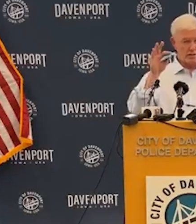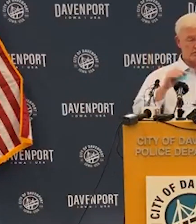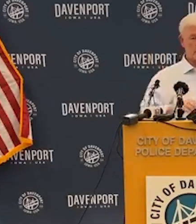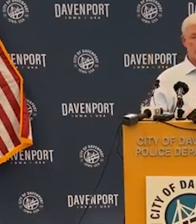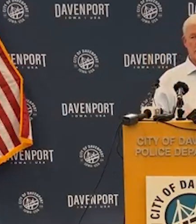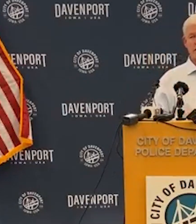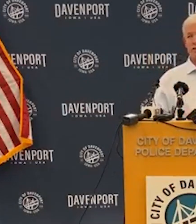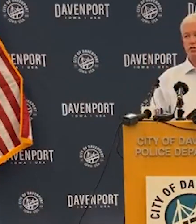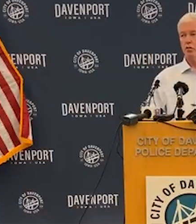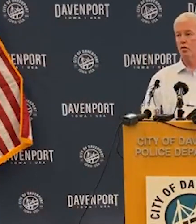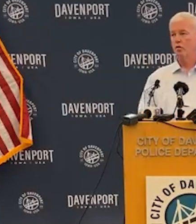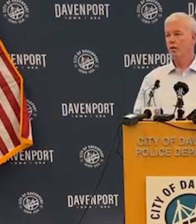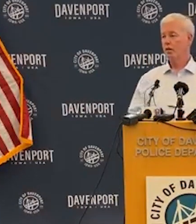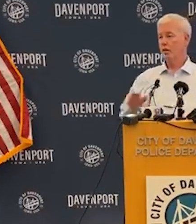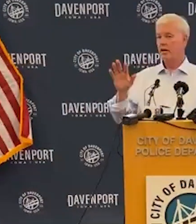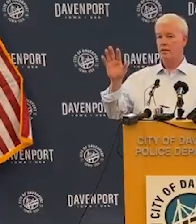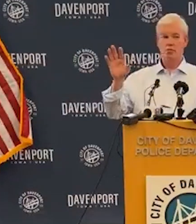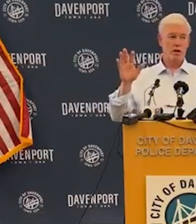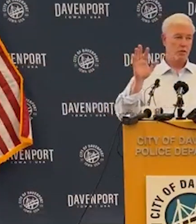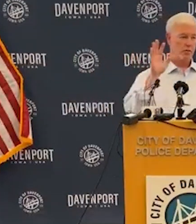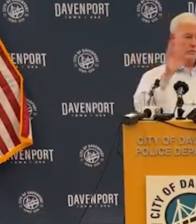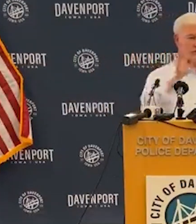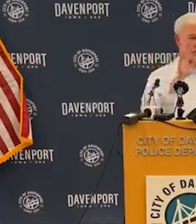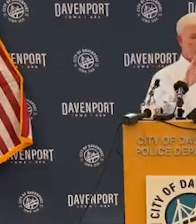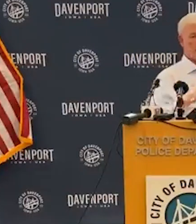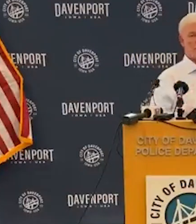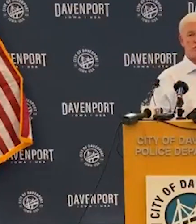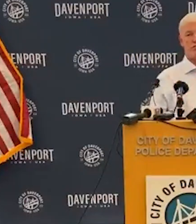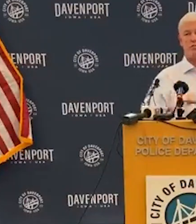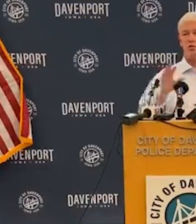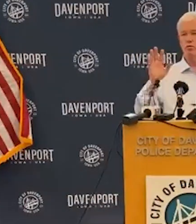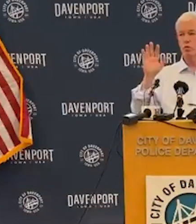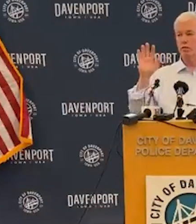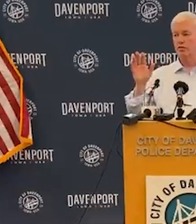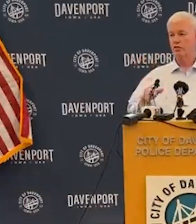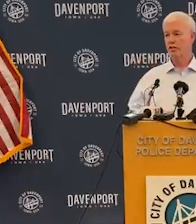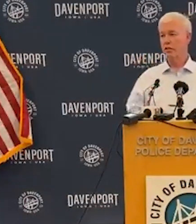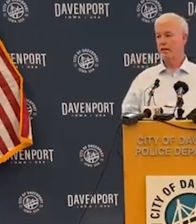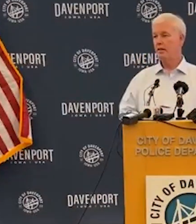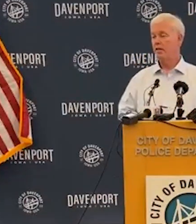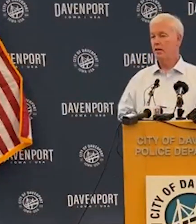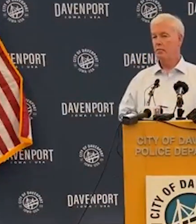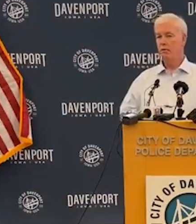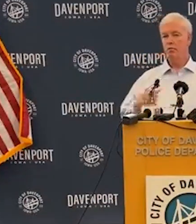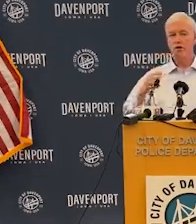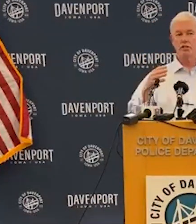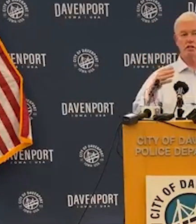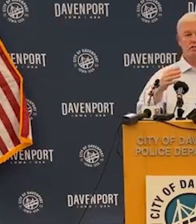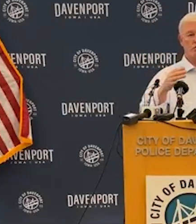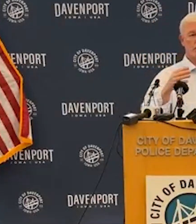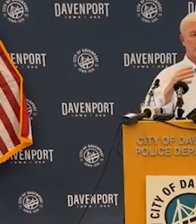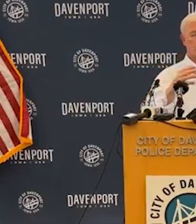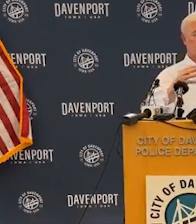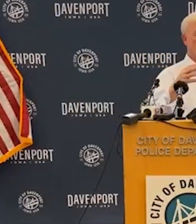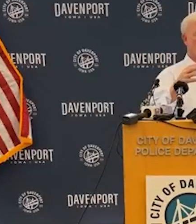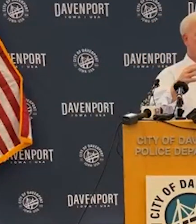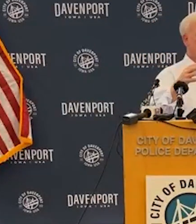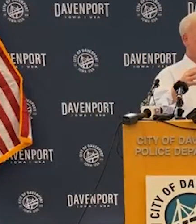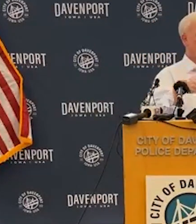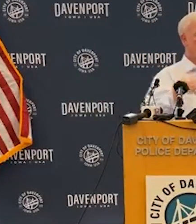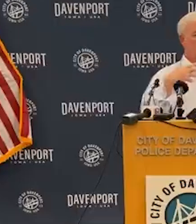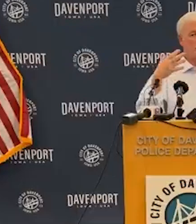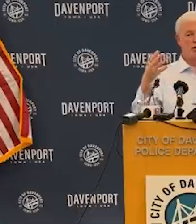Good morning, thanks for coming. So, as how we've been doing this, we'll hold questions to the end, but